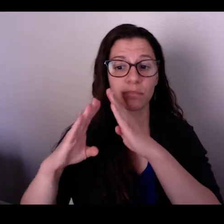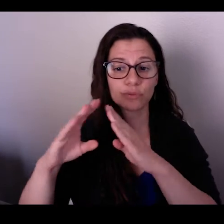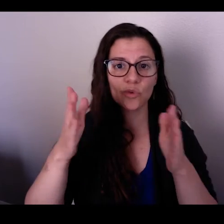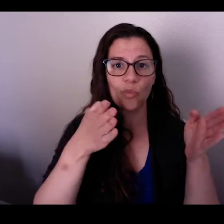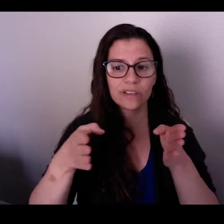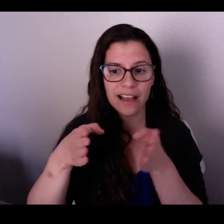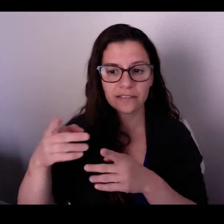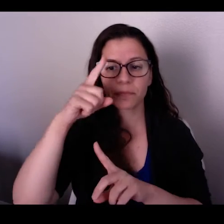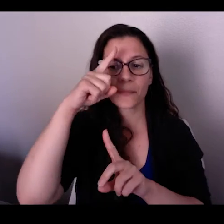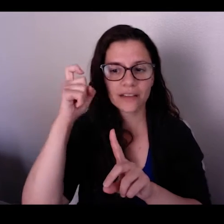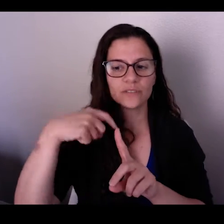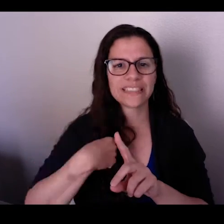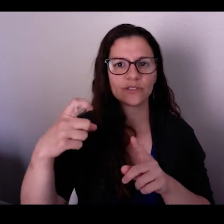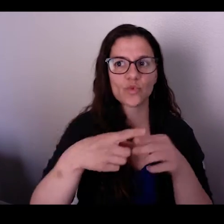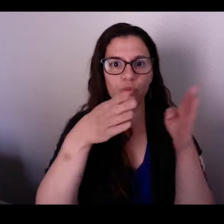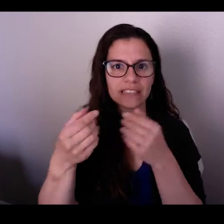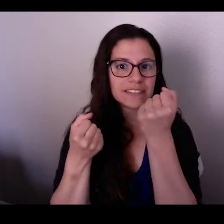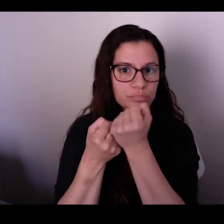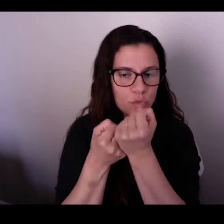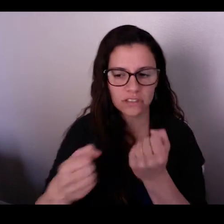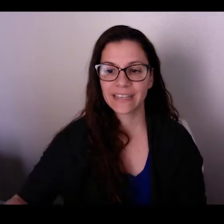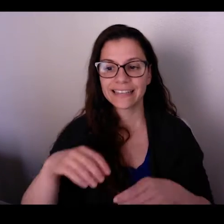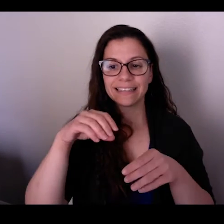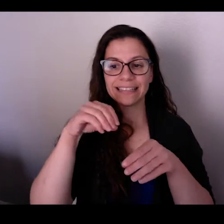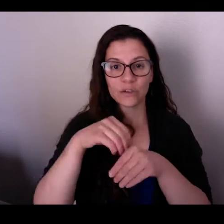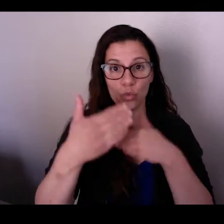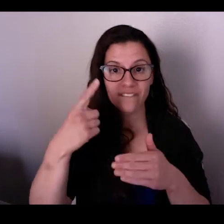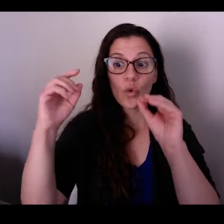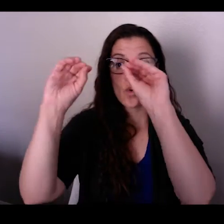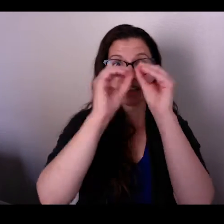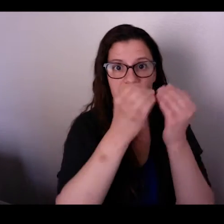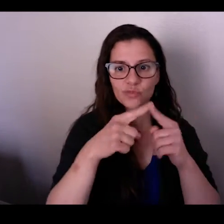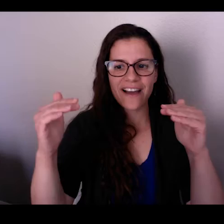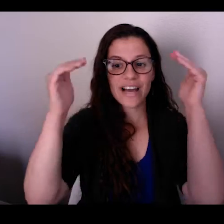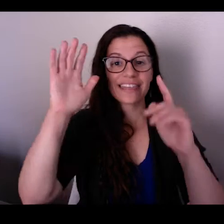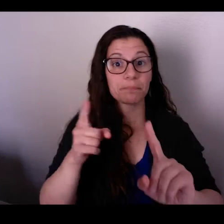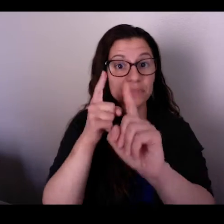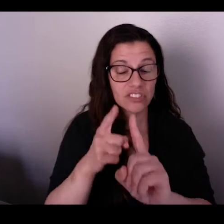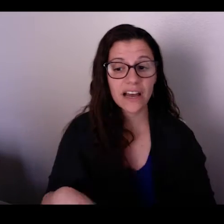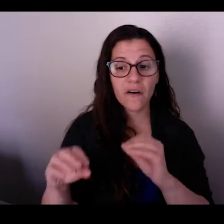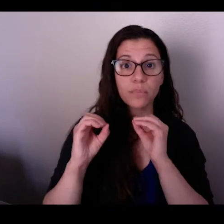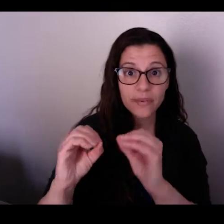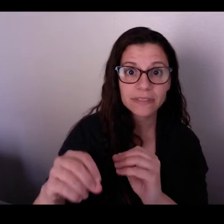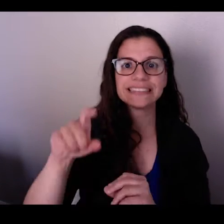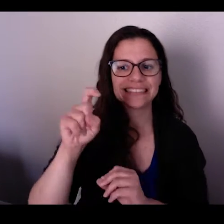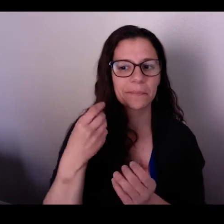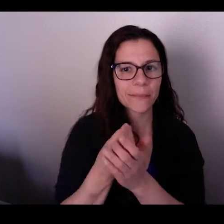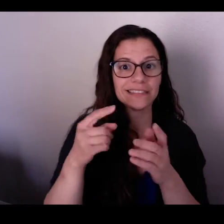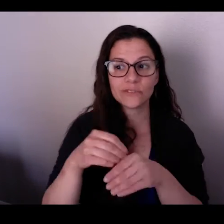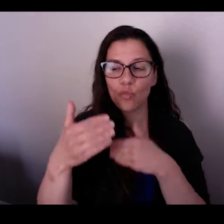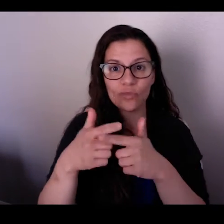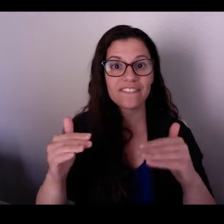of community organizing because we need to organize support in order for our organizations to advance their